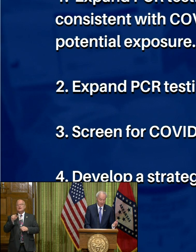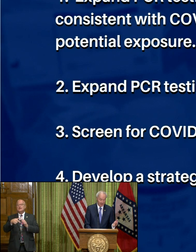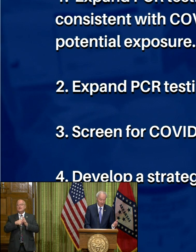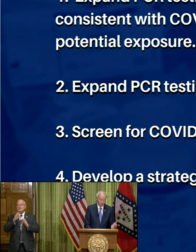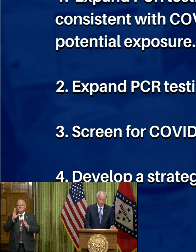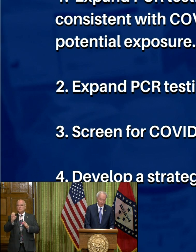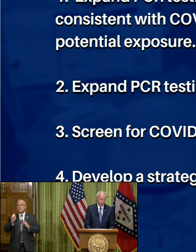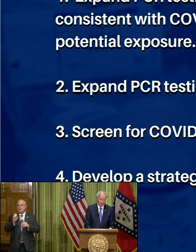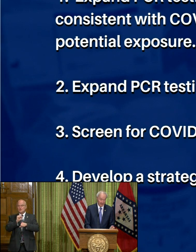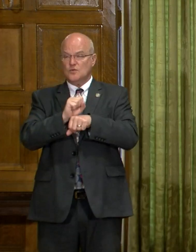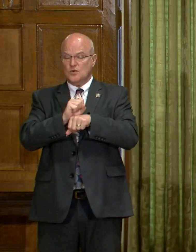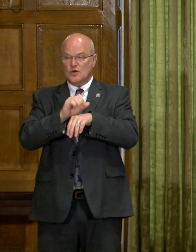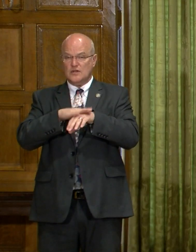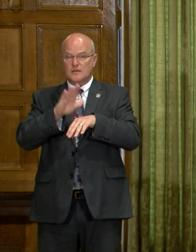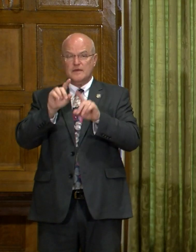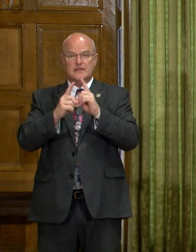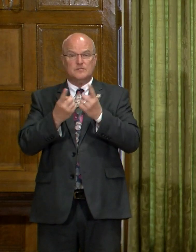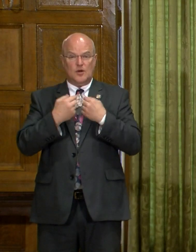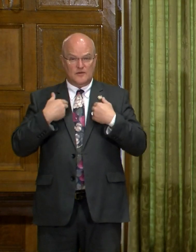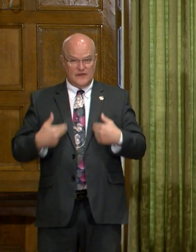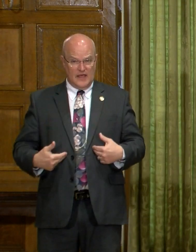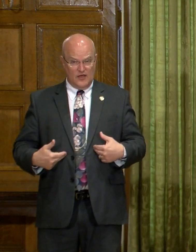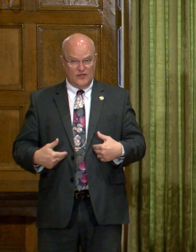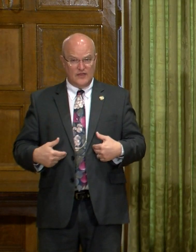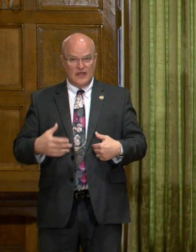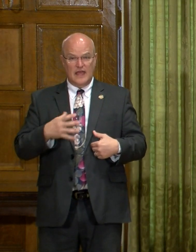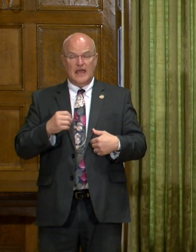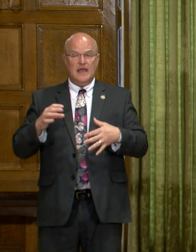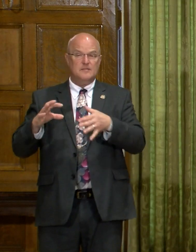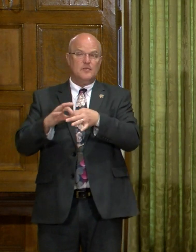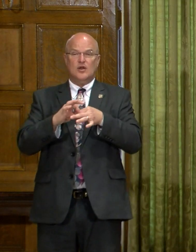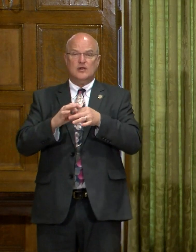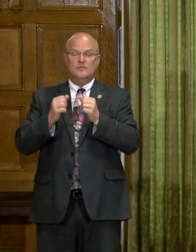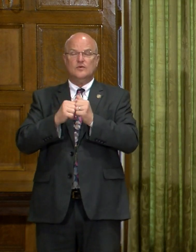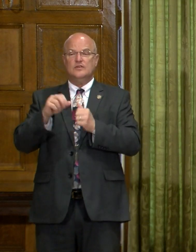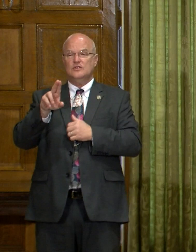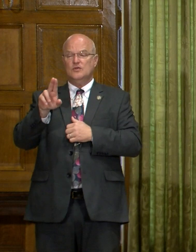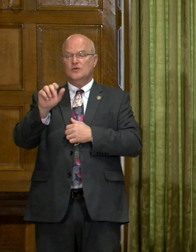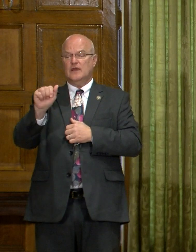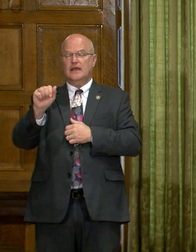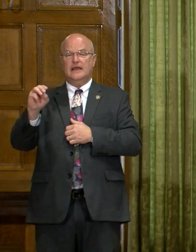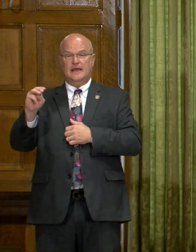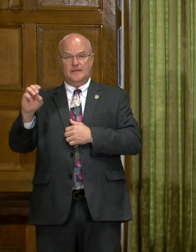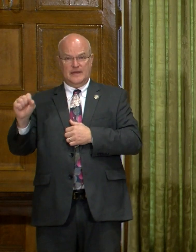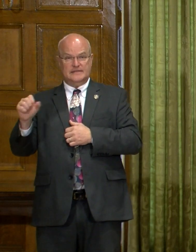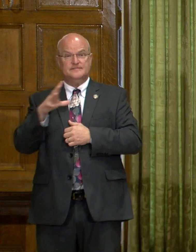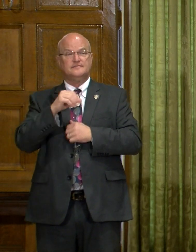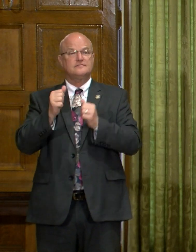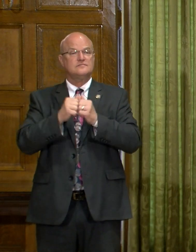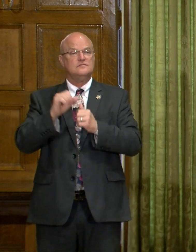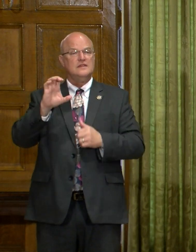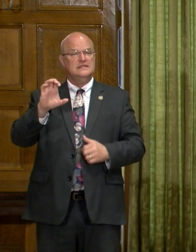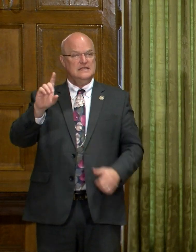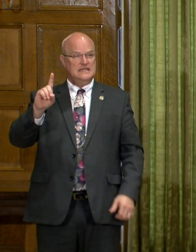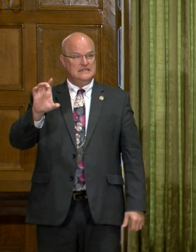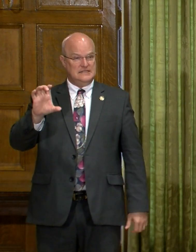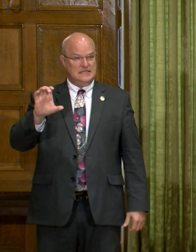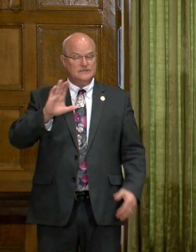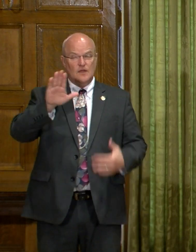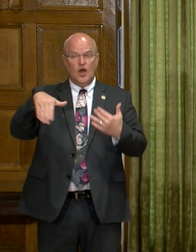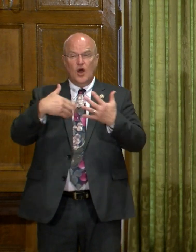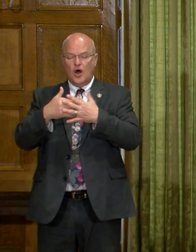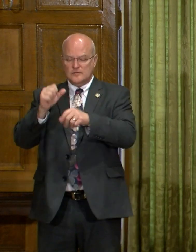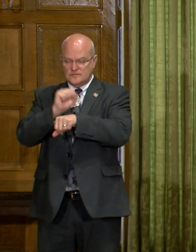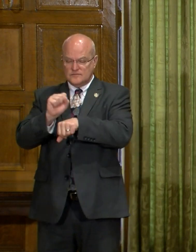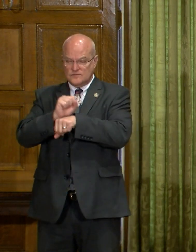This will be worked on by the Department of Health in partnership with UAMS and with the CDC, all